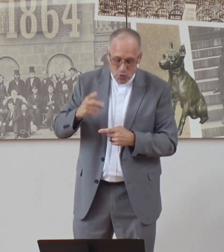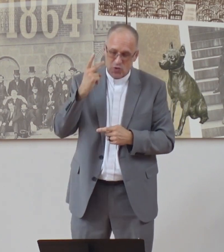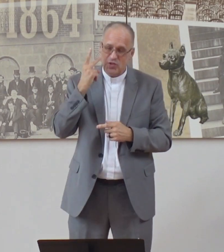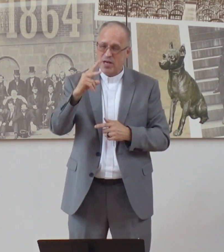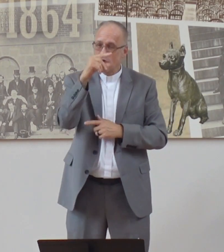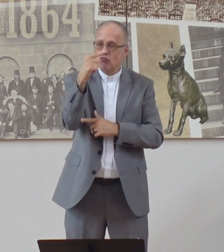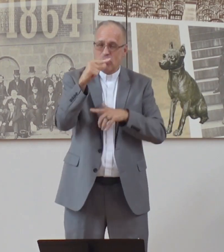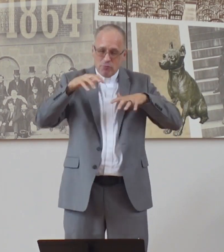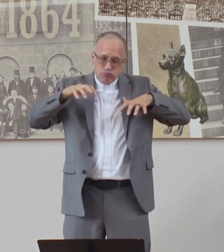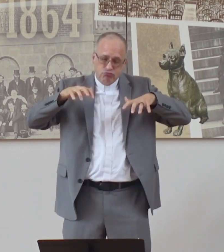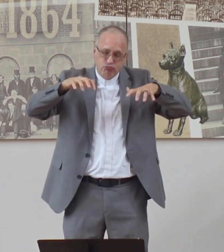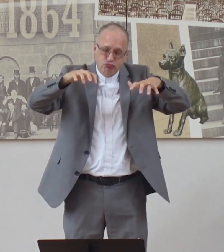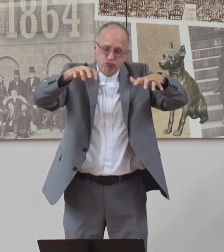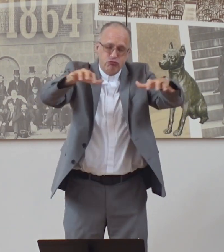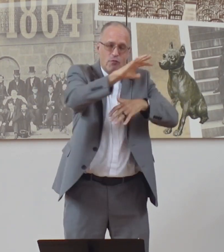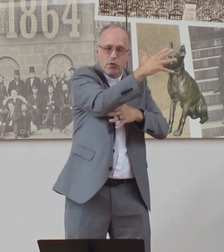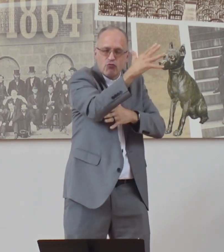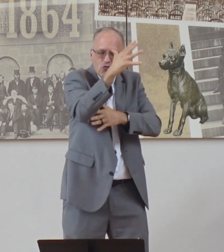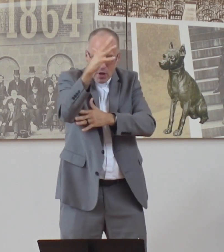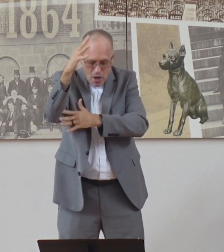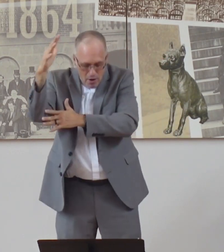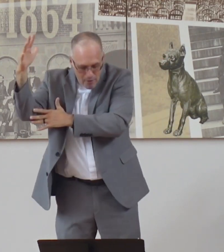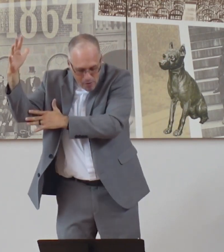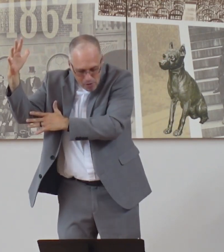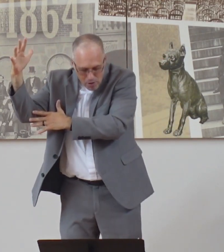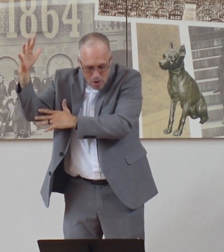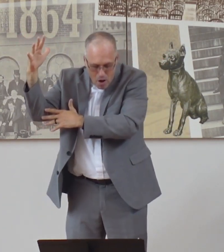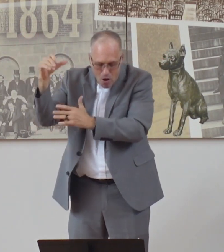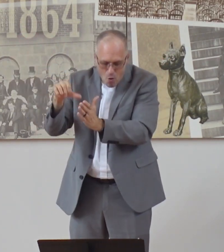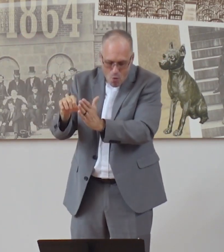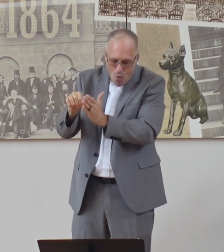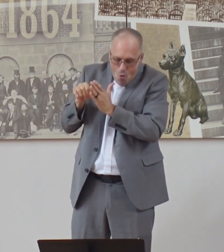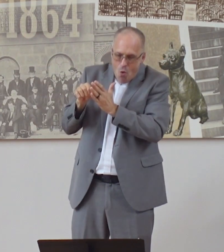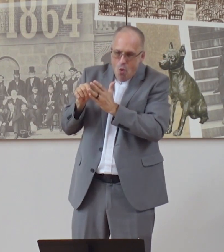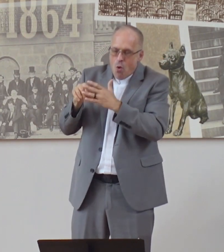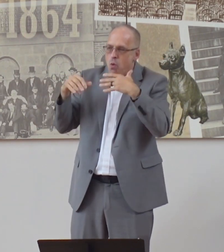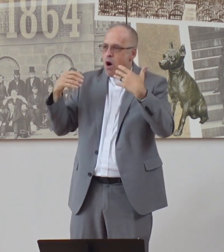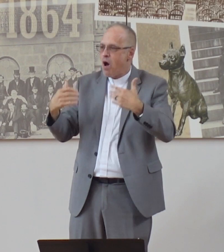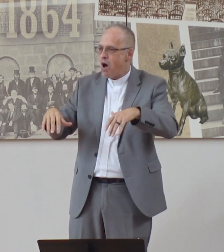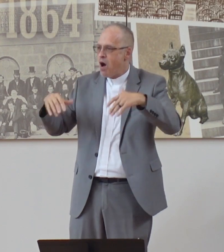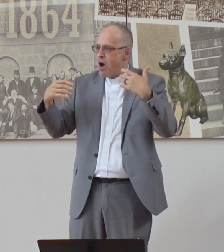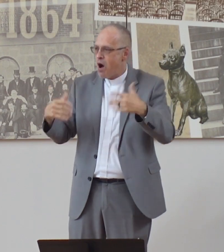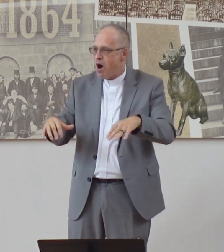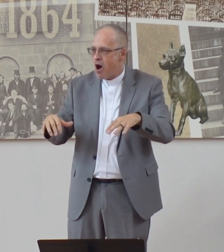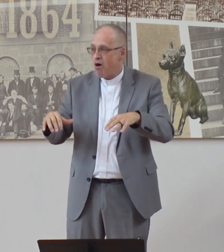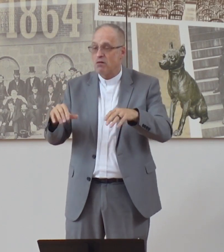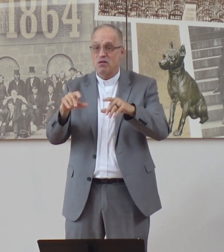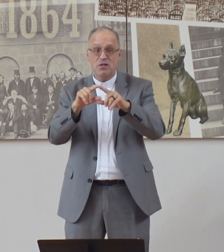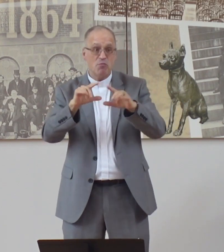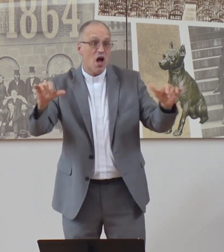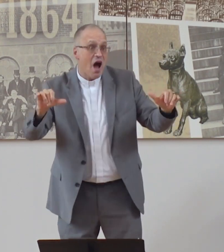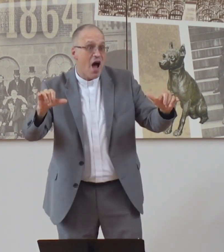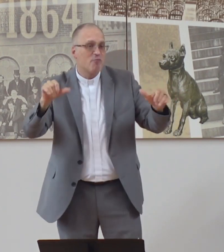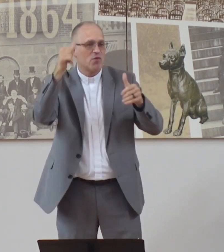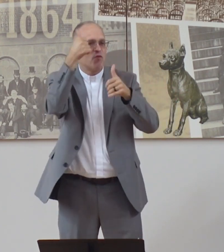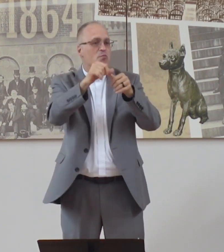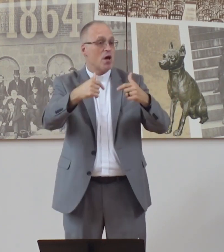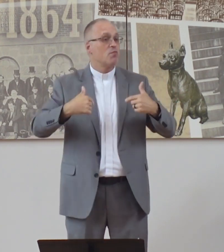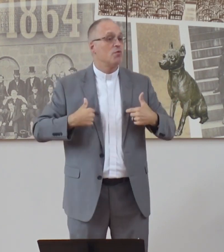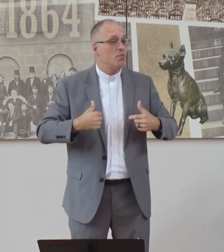As you look in awe at a mighty forest and its grand majesty,